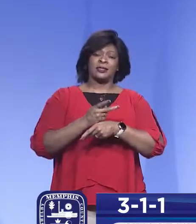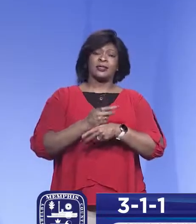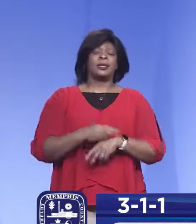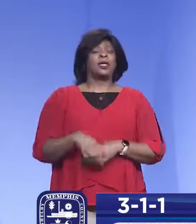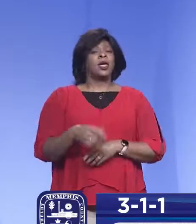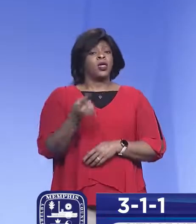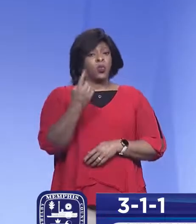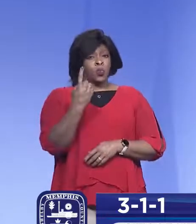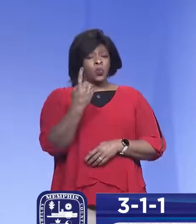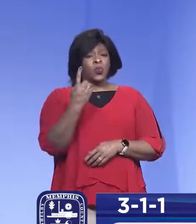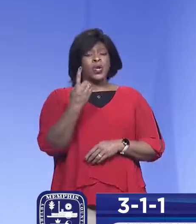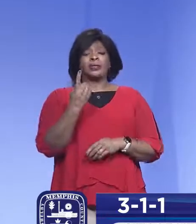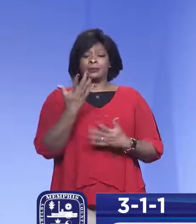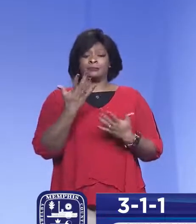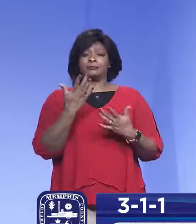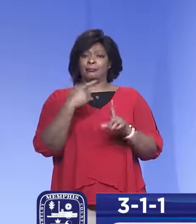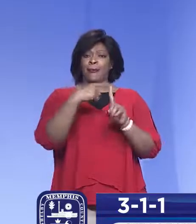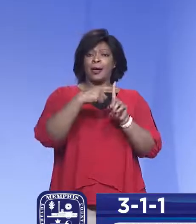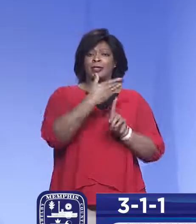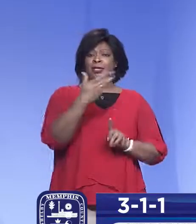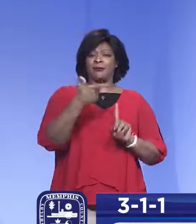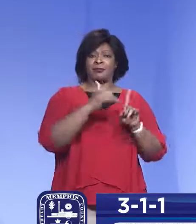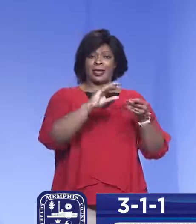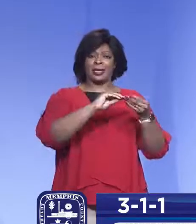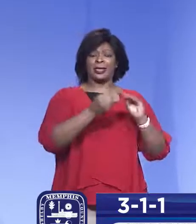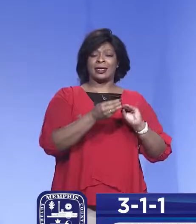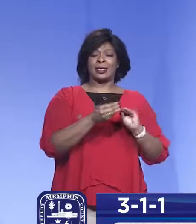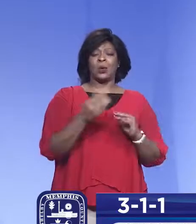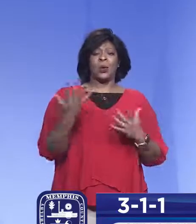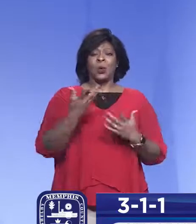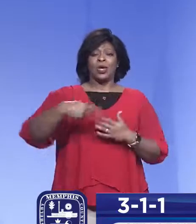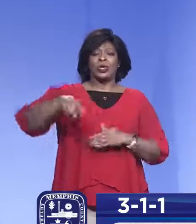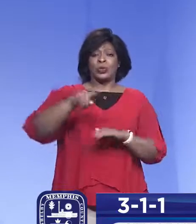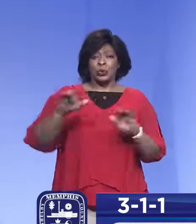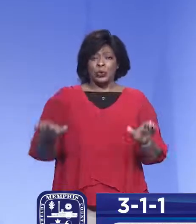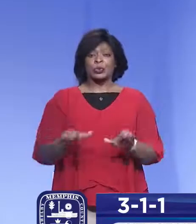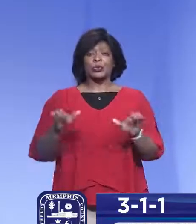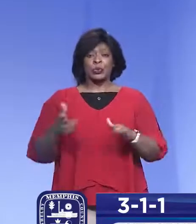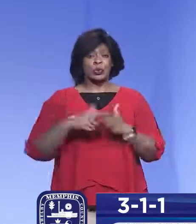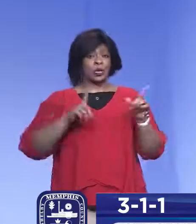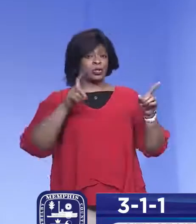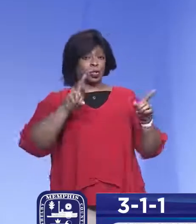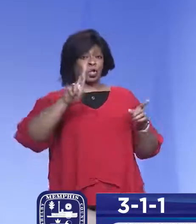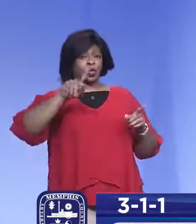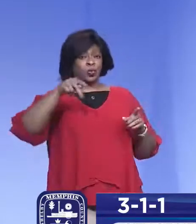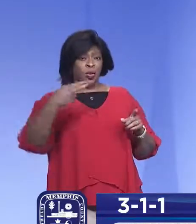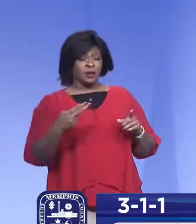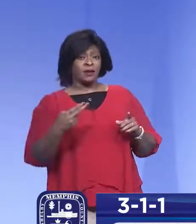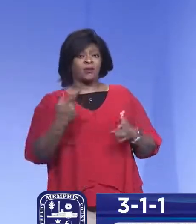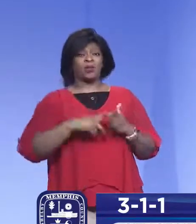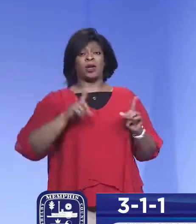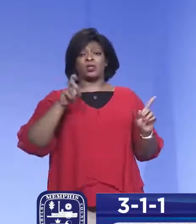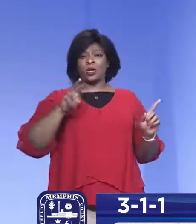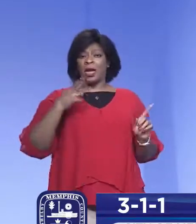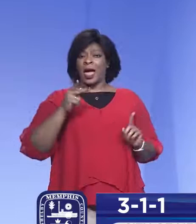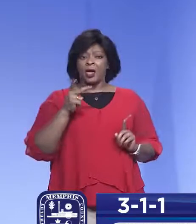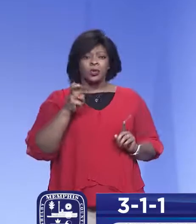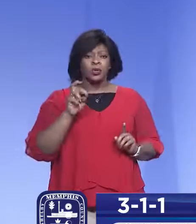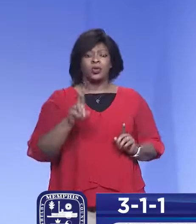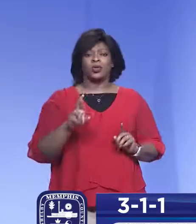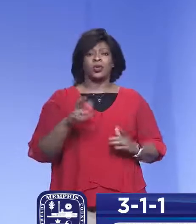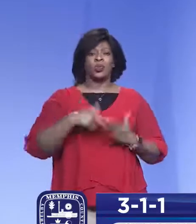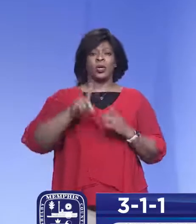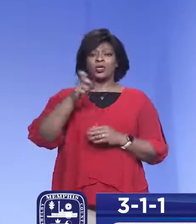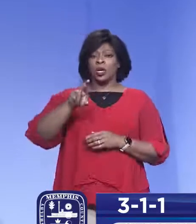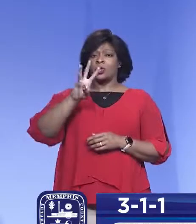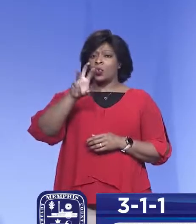one bright note in that data. What you all are doing, what Dr. Randolph, what Dr. Haushalter, what